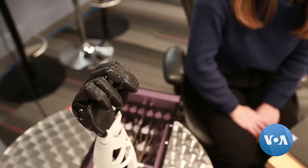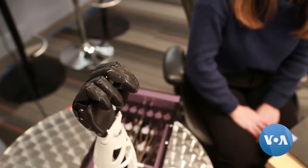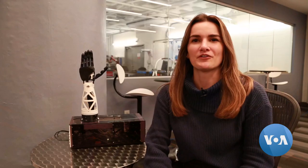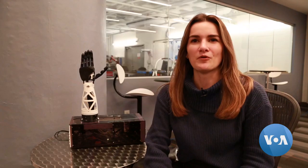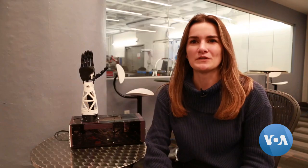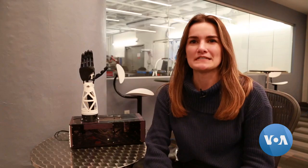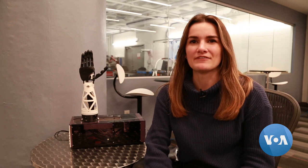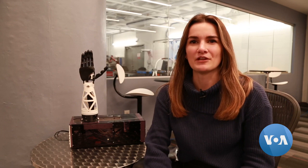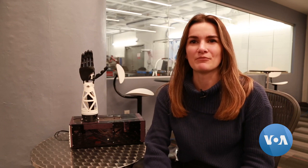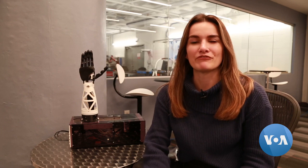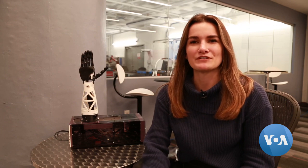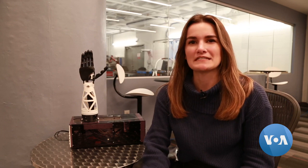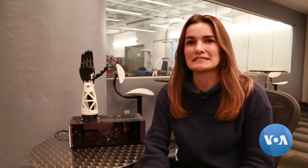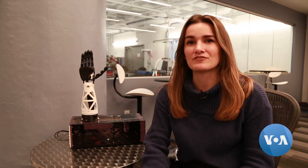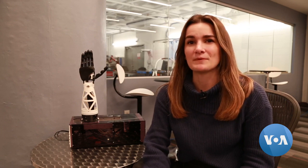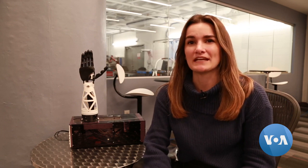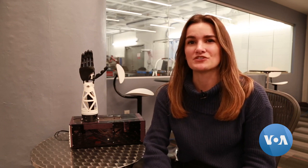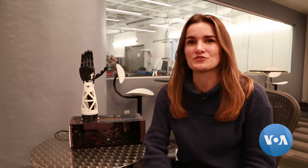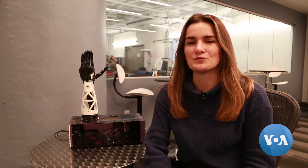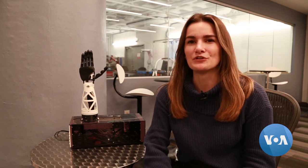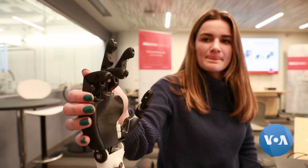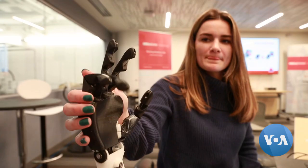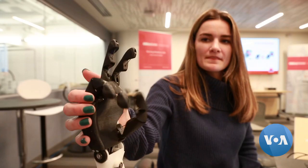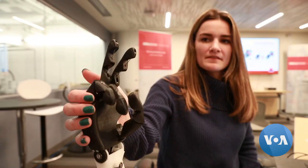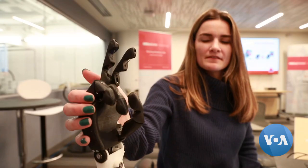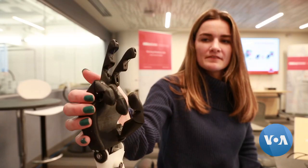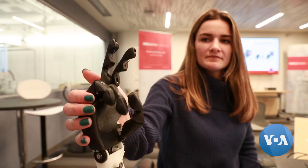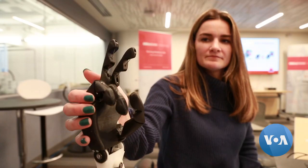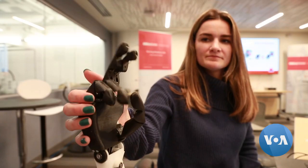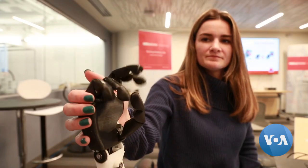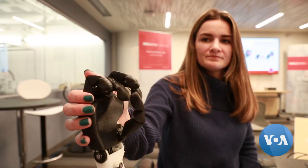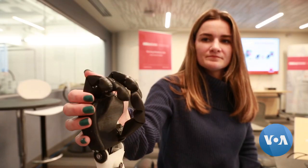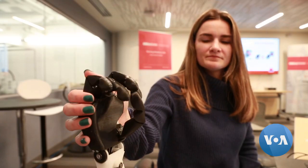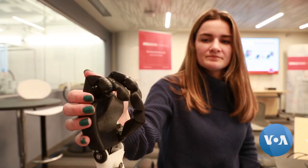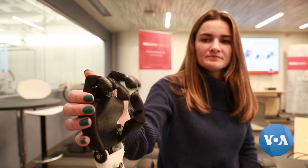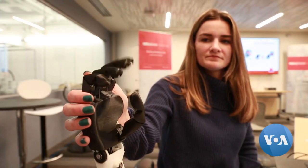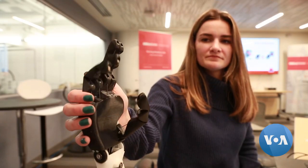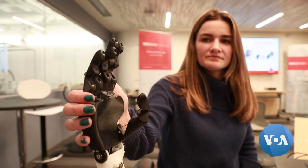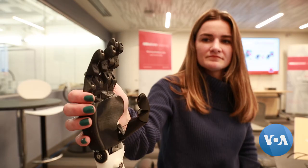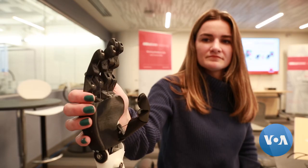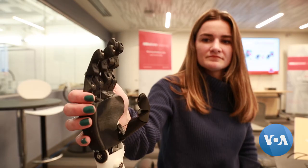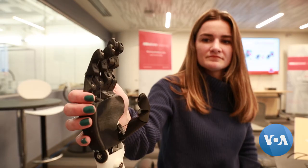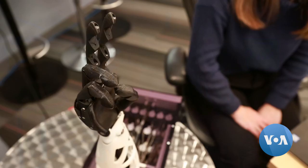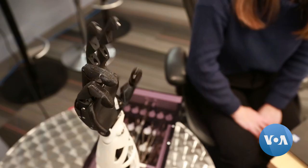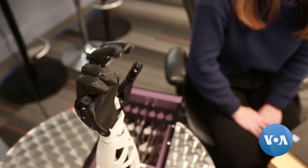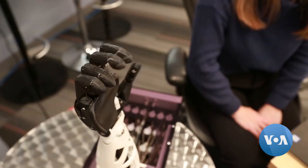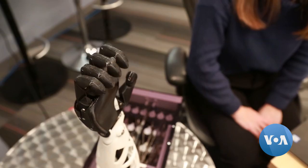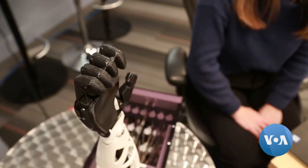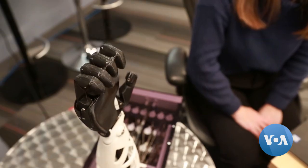Our goal is to develop the first assistive communication tool for the deafblind community that prioritizes tactile sign. It's currently made with all